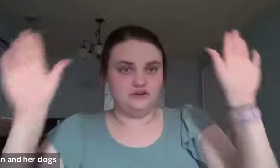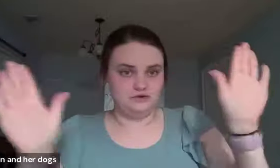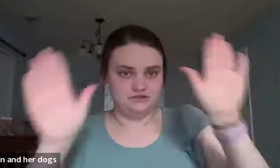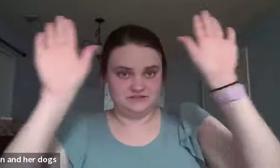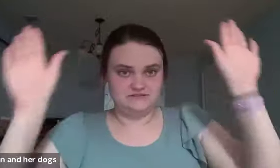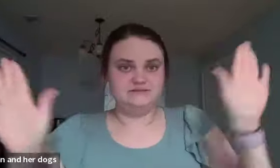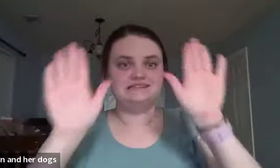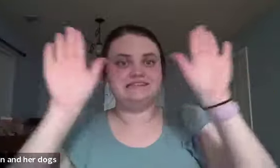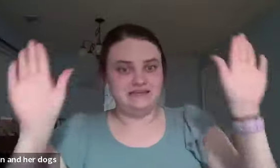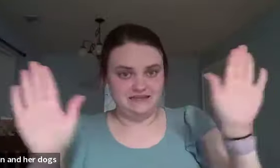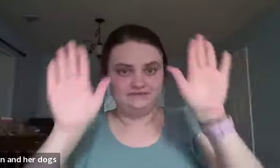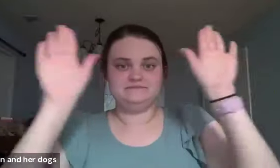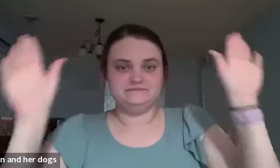circular motions. Sunday.